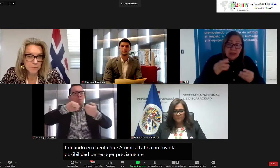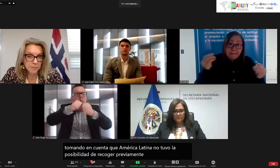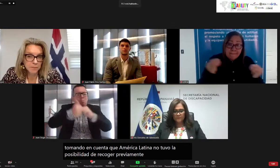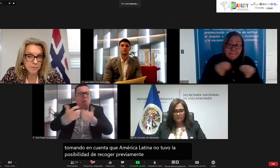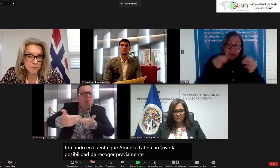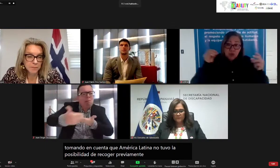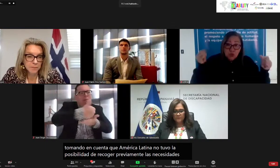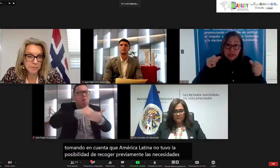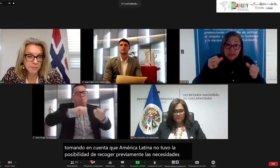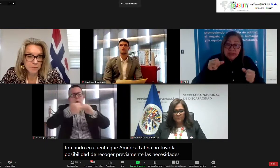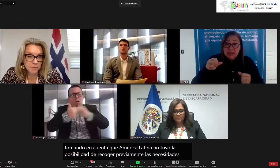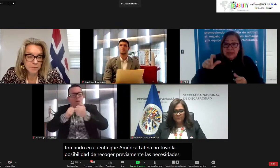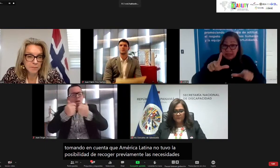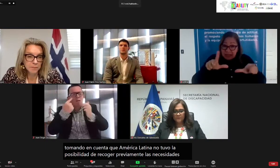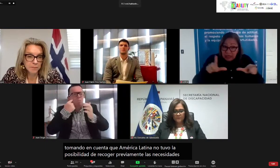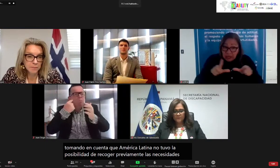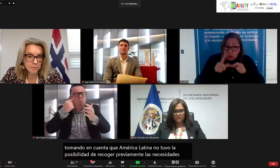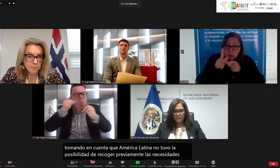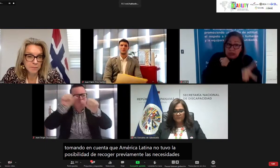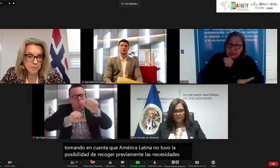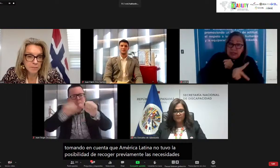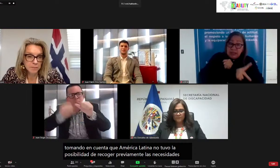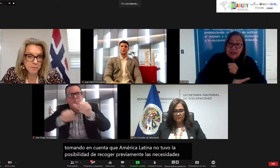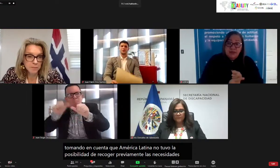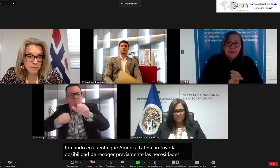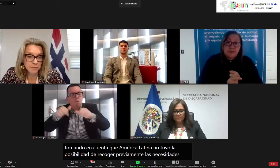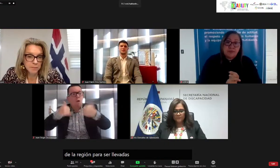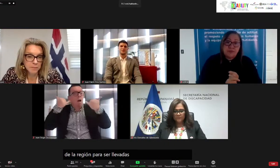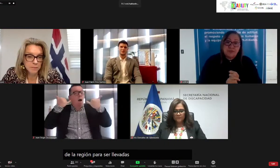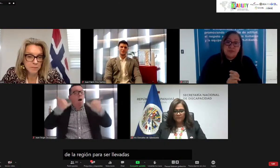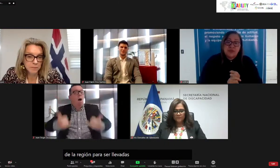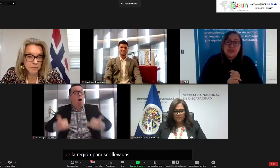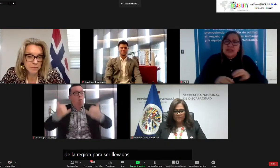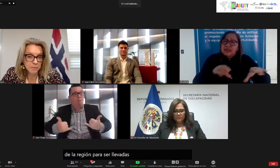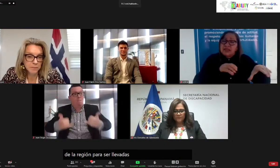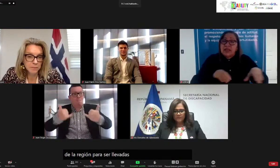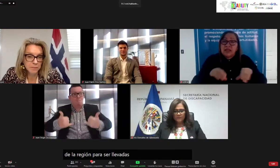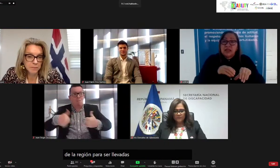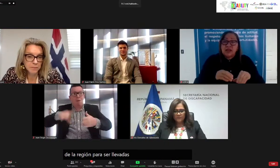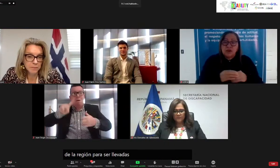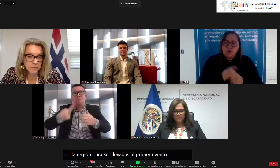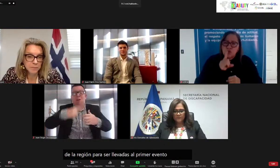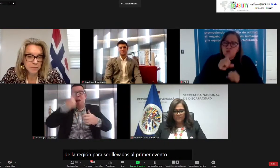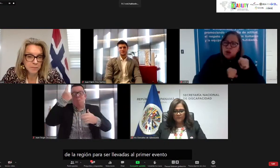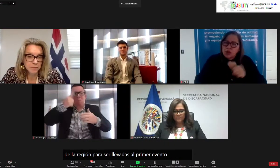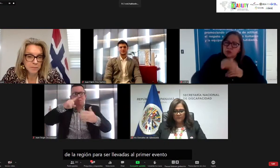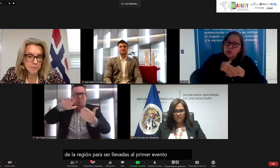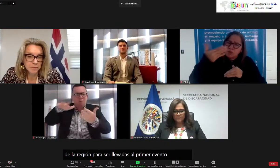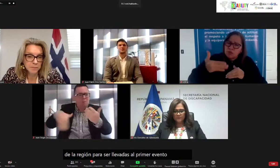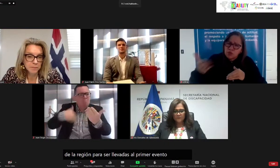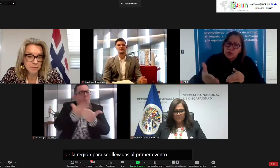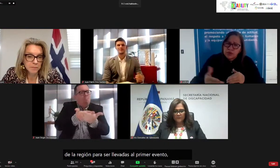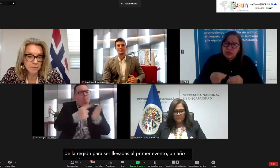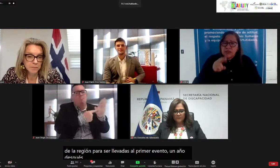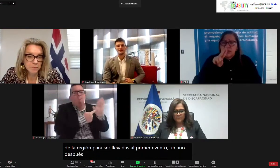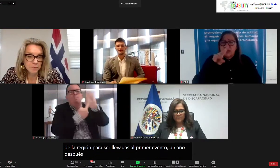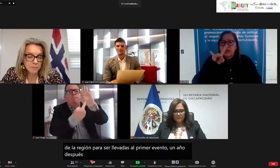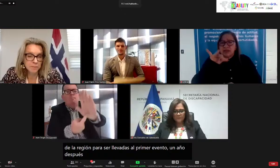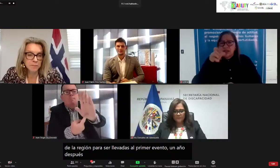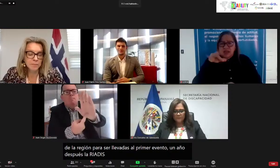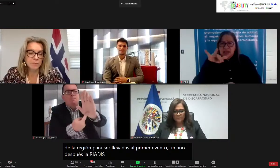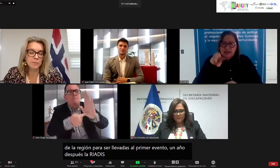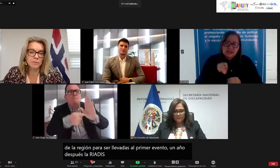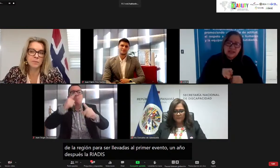collecting the most important needs of the region so that they could be taken into the first event one year after the